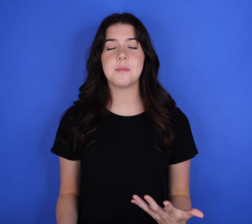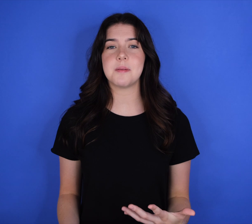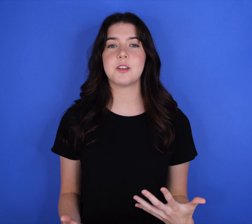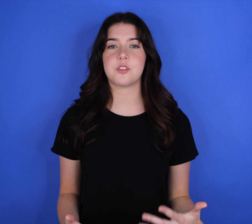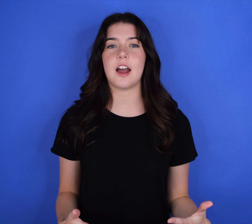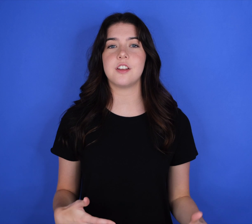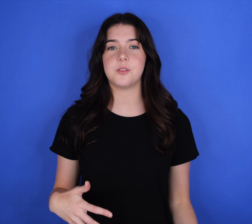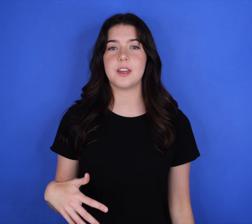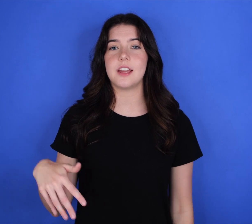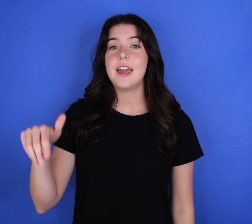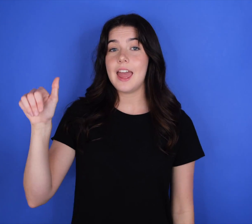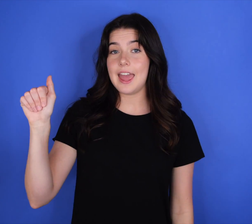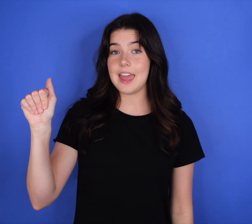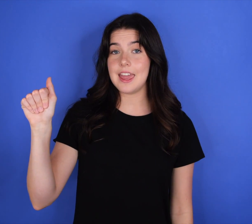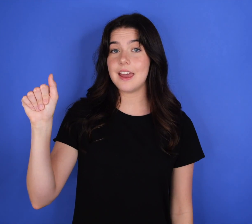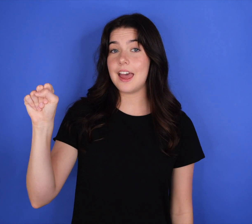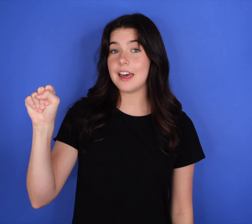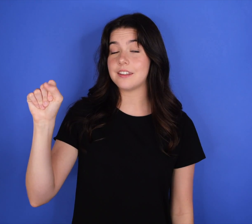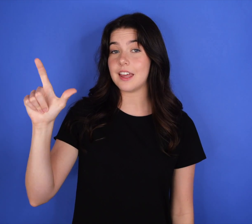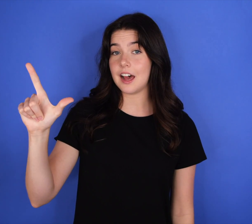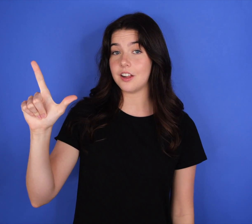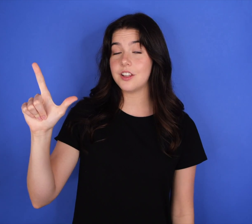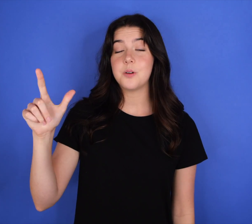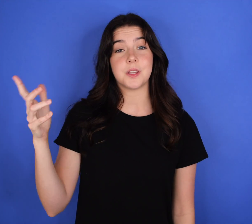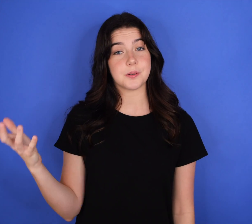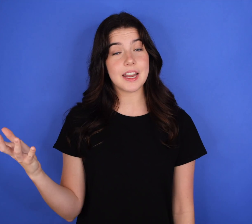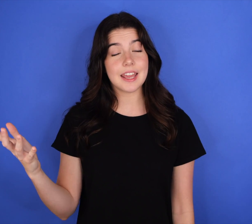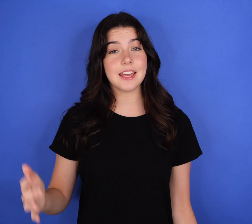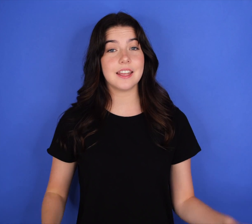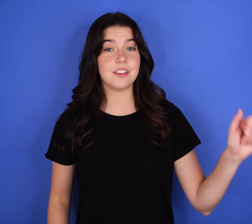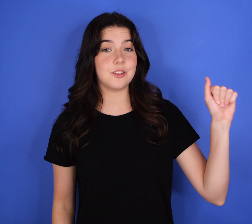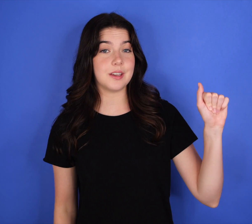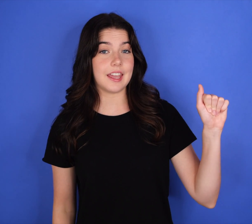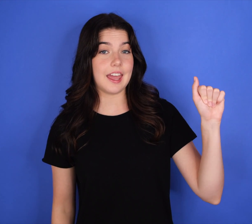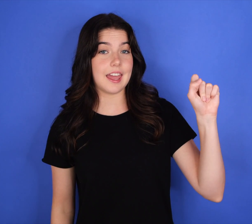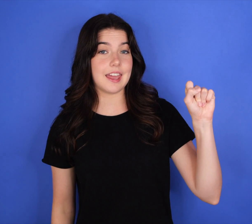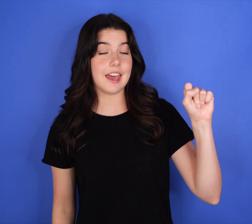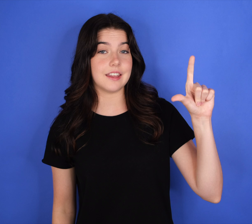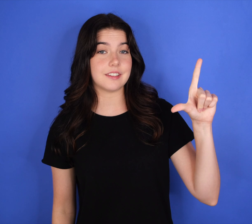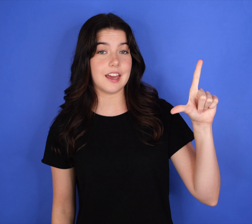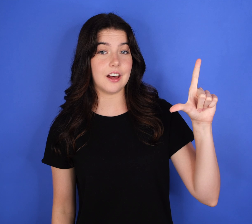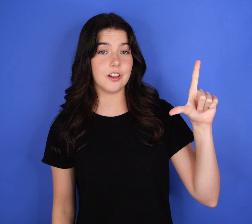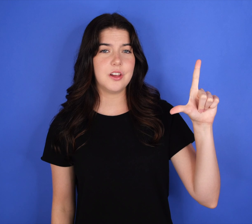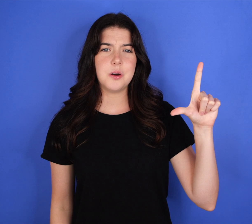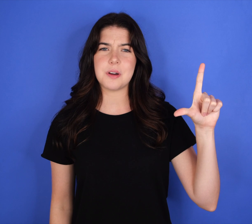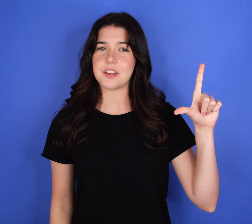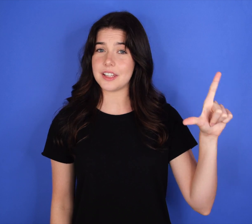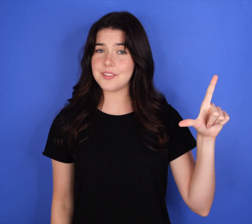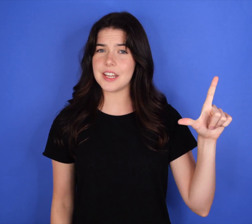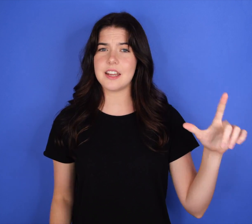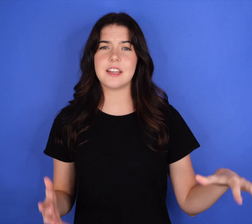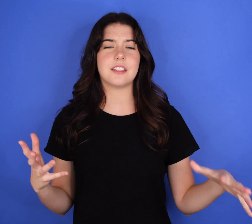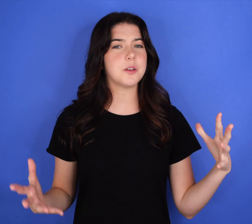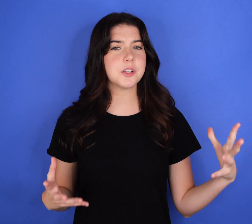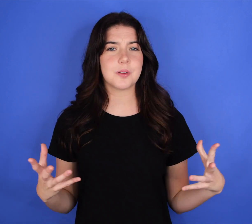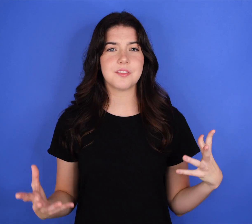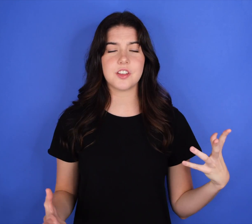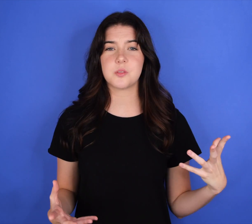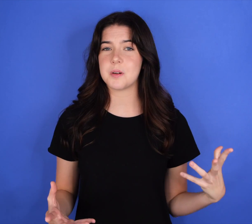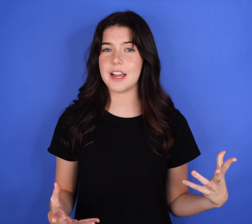maybe try doing ASL with your right hand and then doing ASL with your left hand and see which one feels more